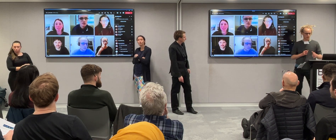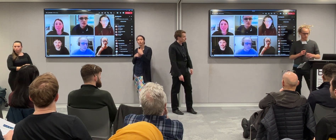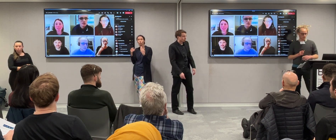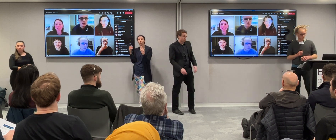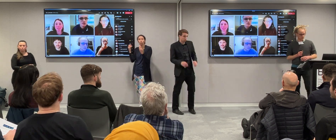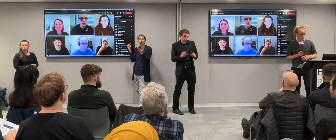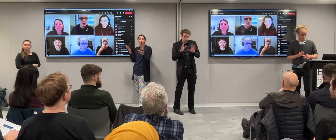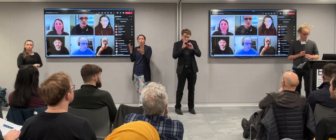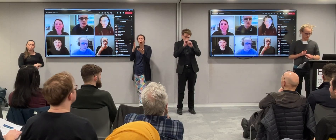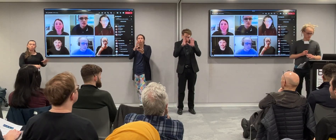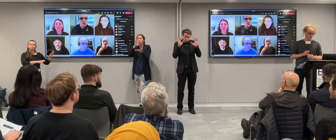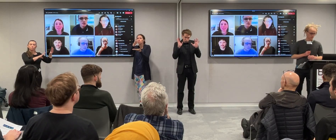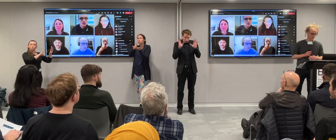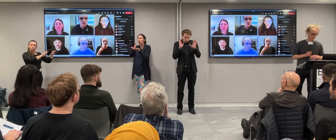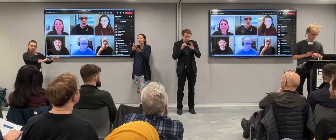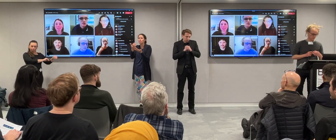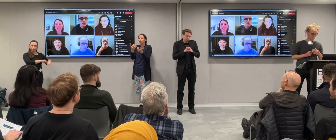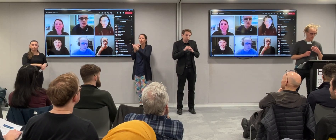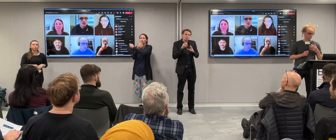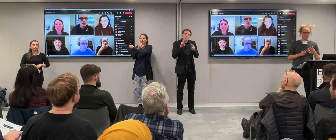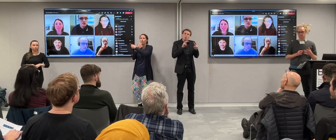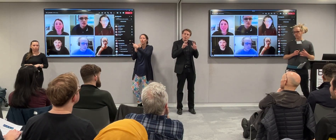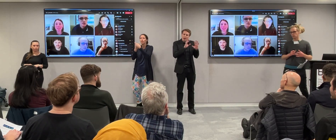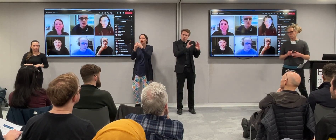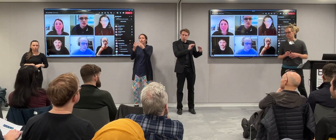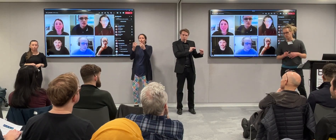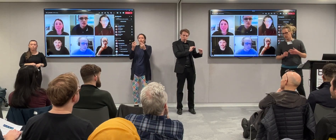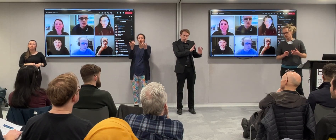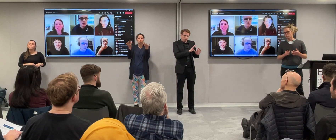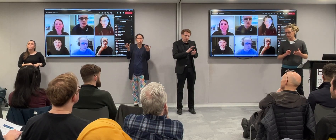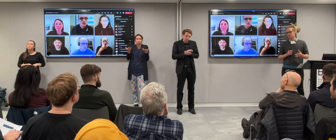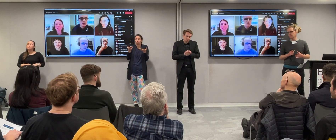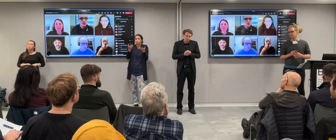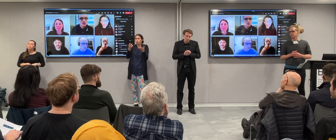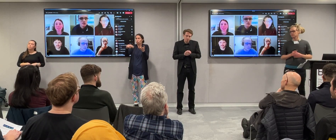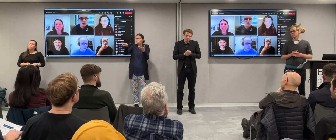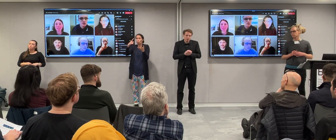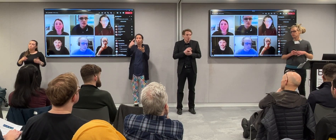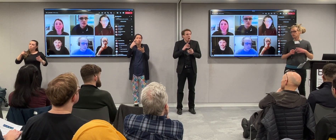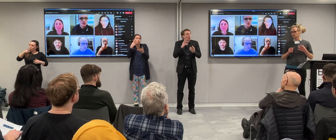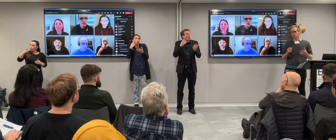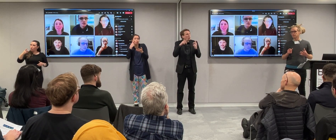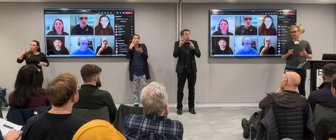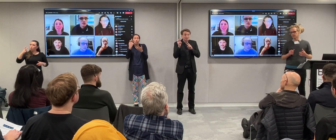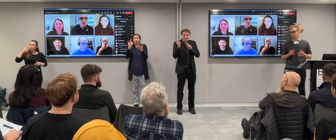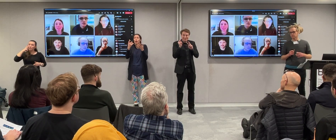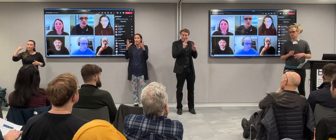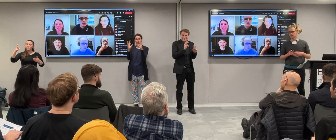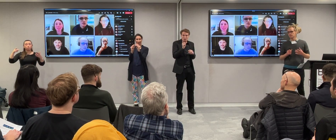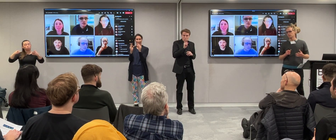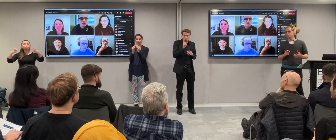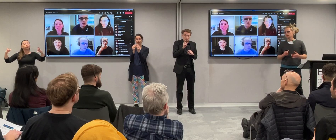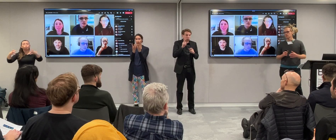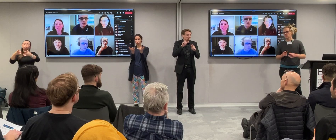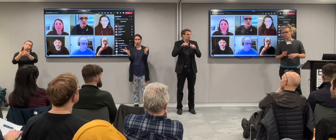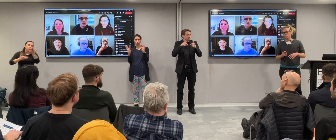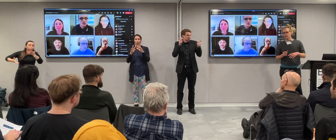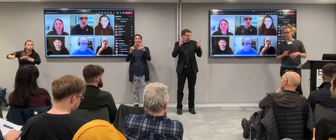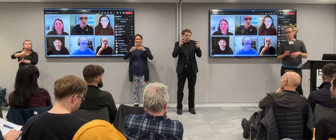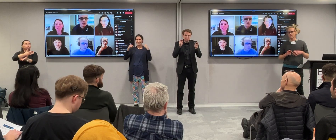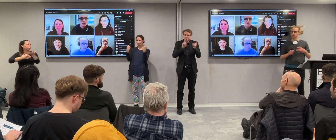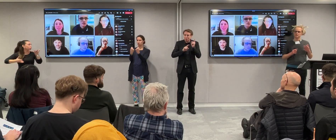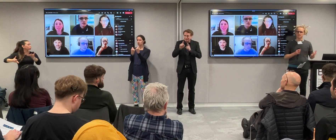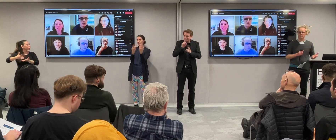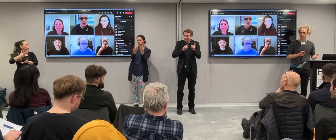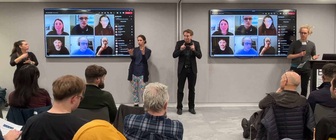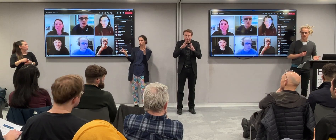So I'm stopping the video, and basically what you could have seen is a meeting in Teams where